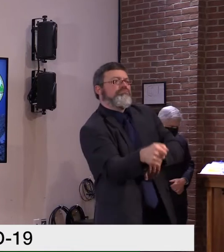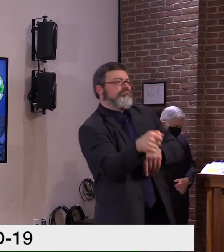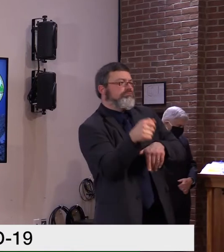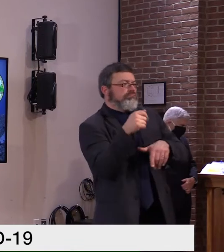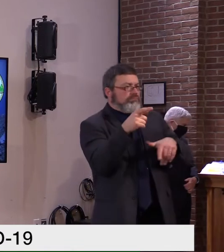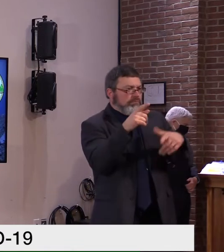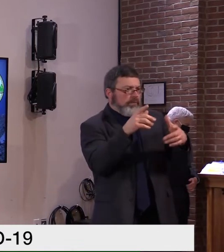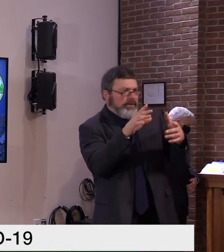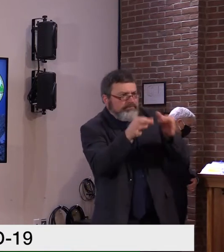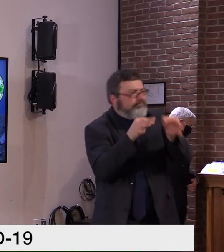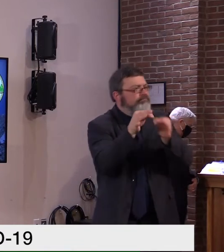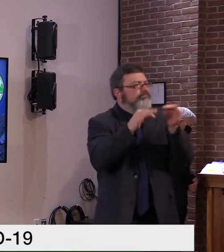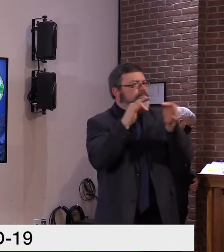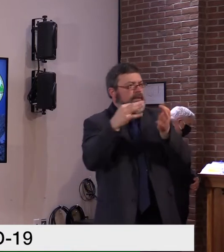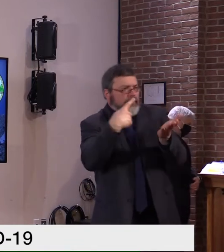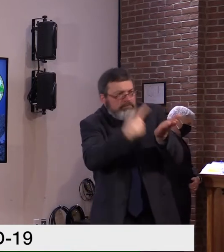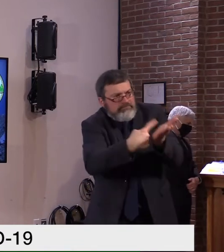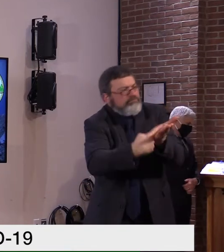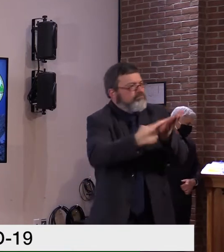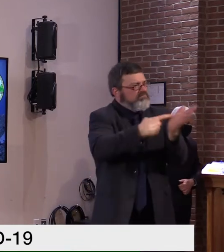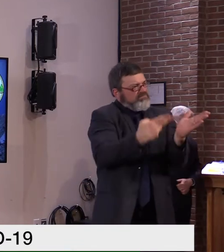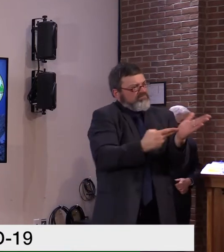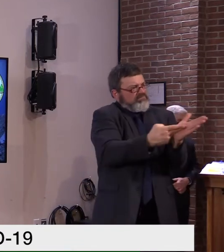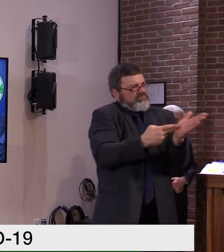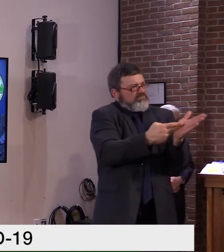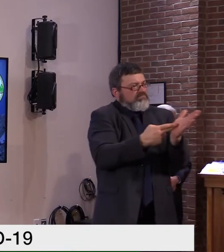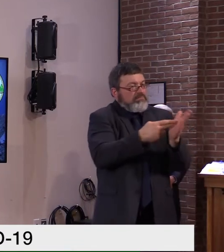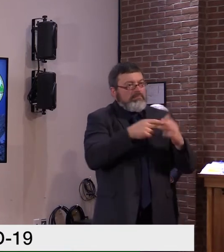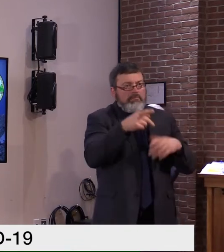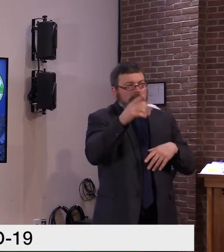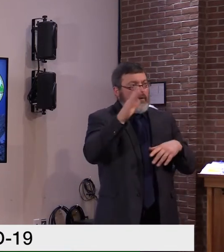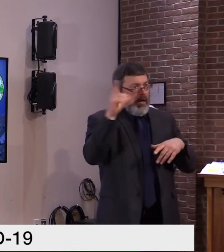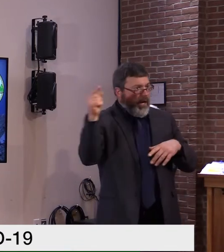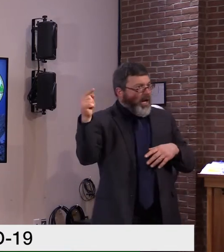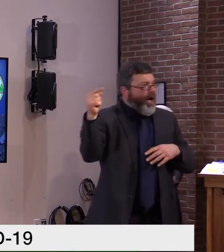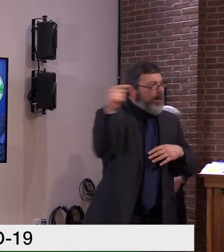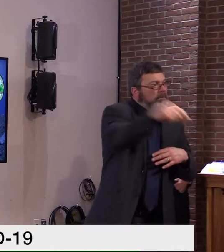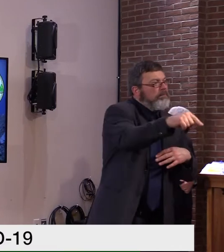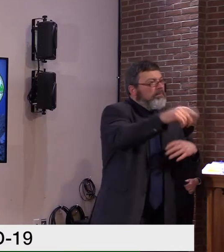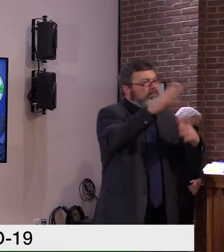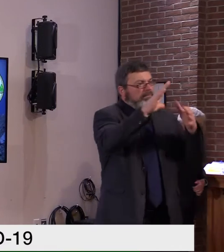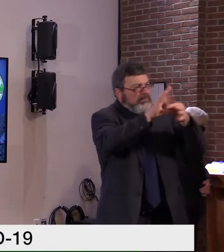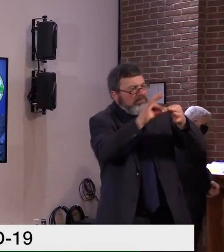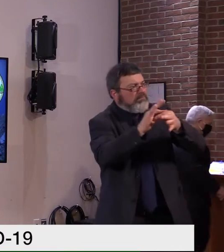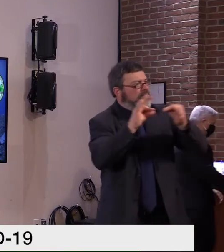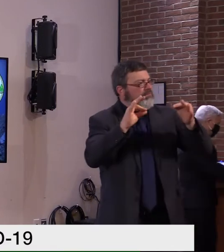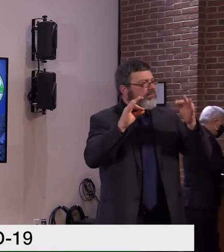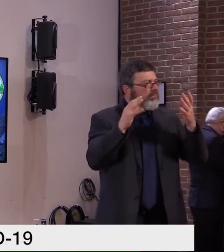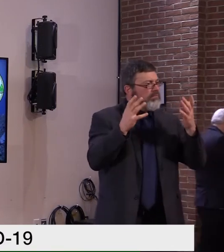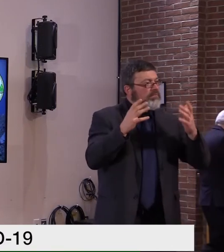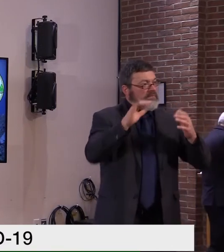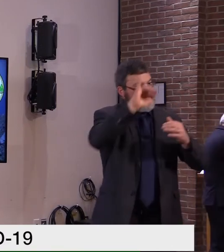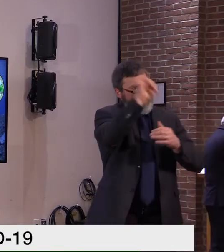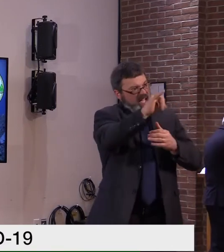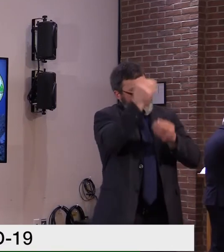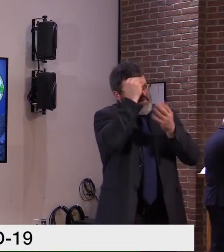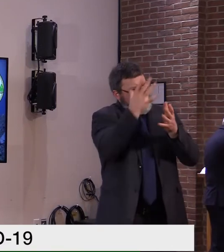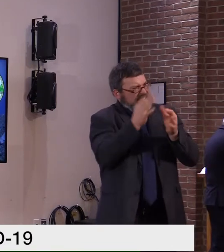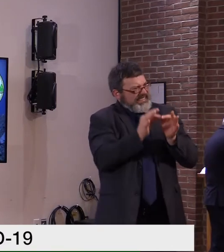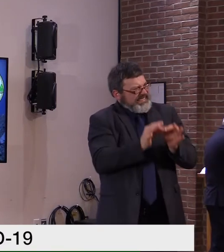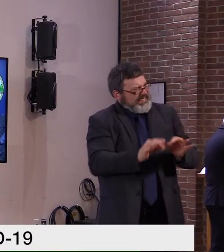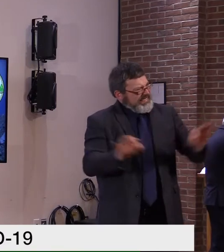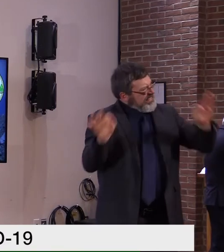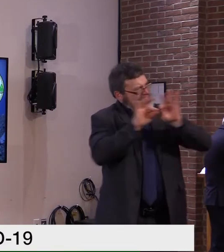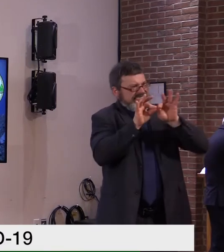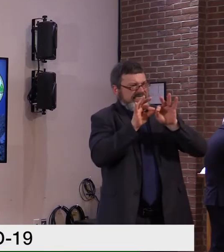contact information required by the Agency of Commerce and Community Development's WorkSafe guidance. And even in your